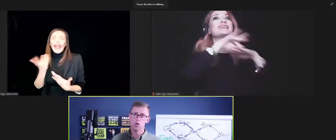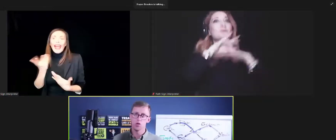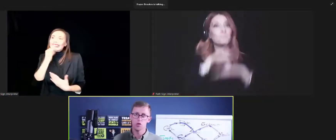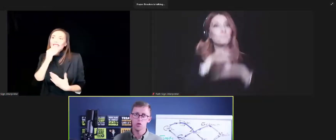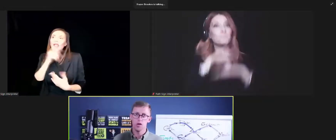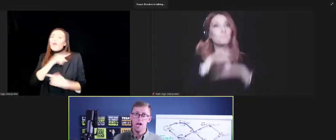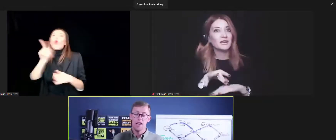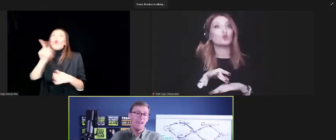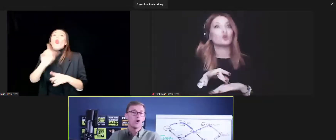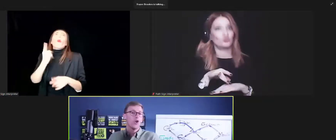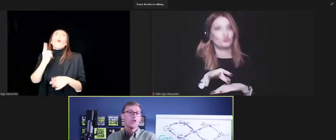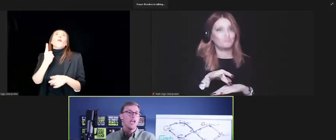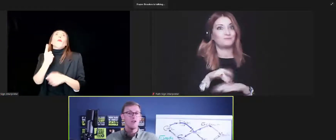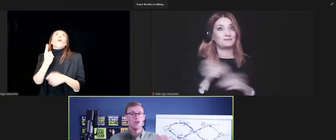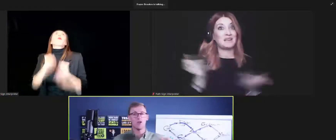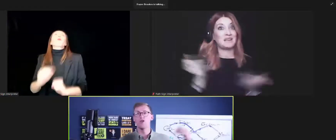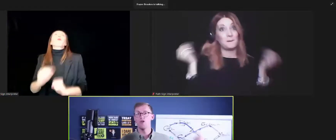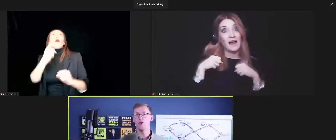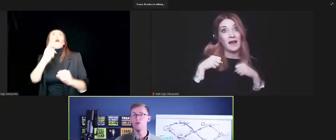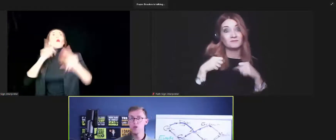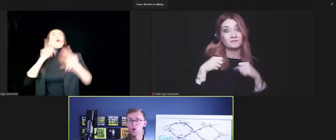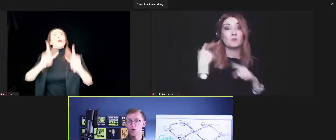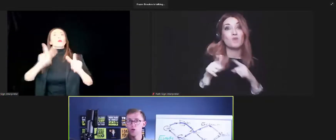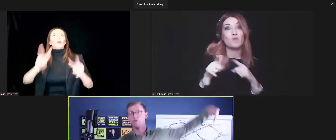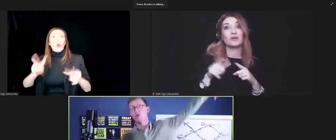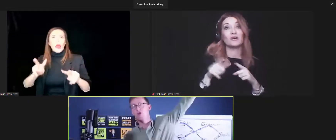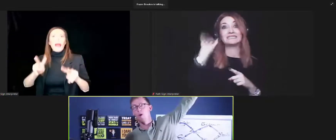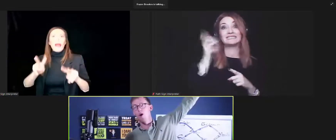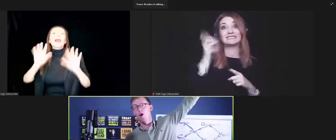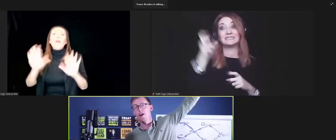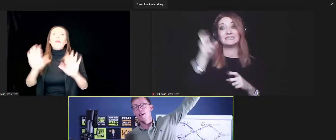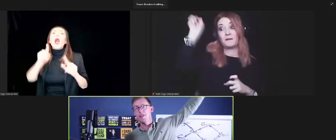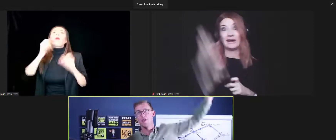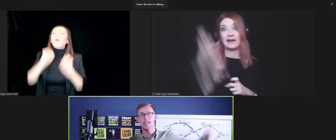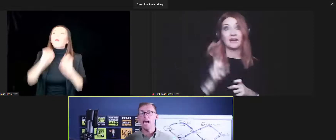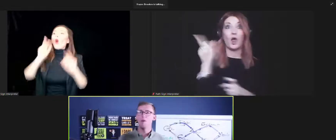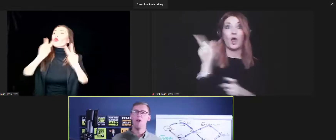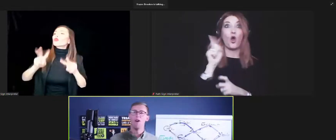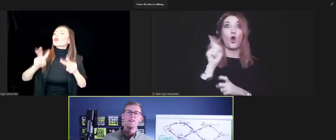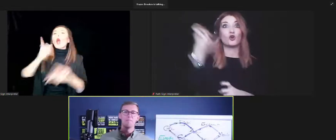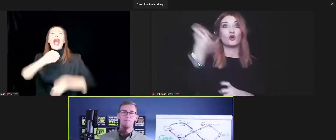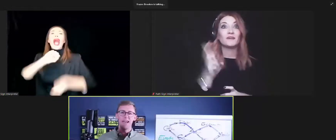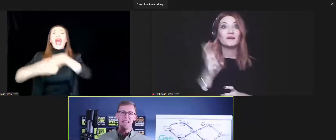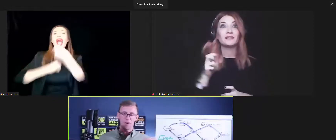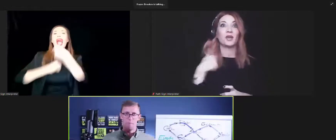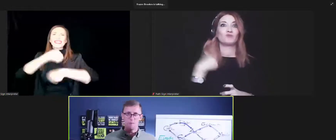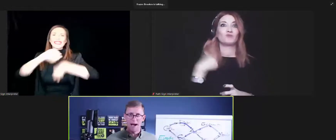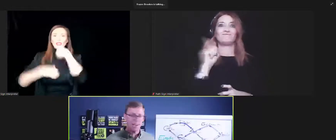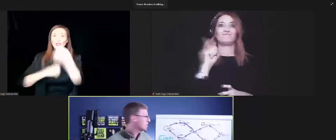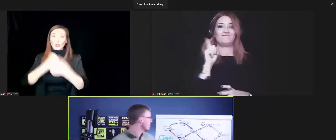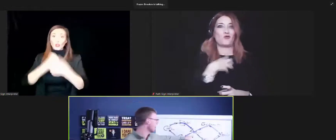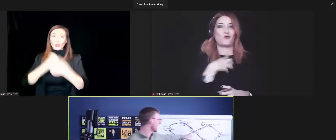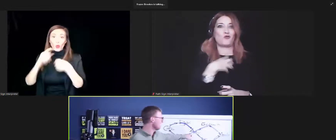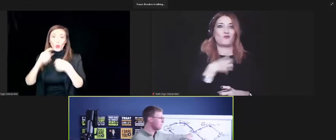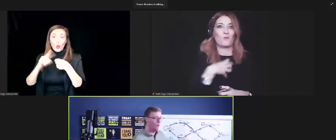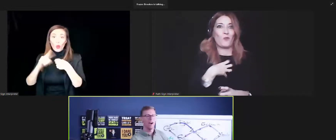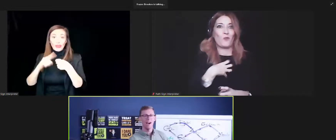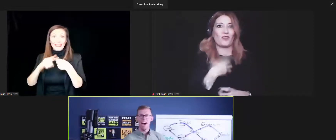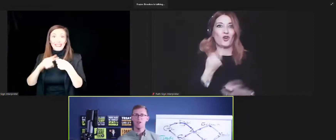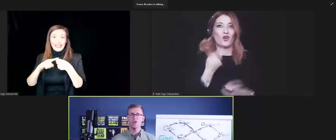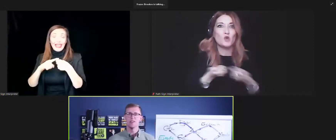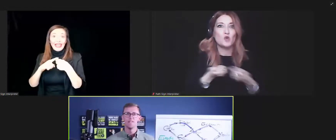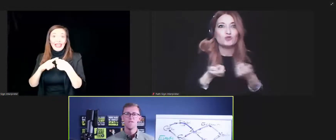the results. Now, you could say you can control your results because if you do more, you're going to get more. But it comes back to taking